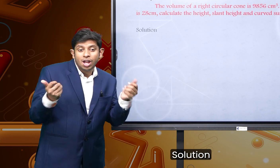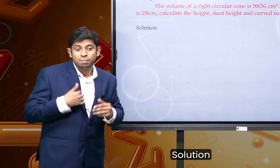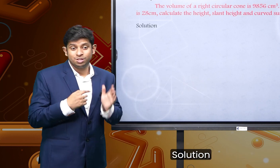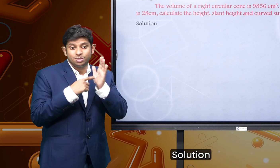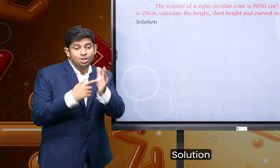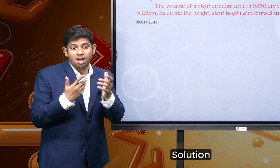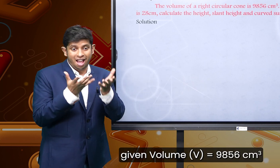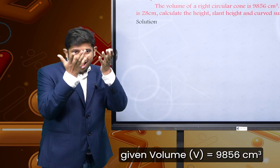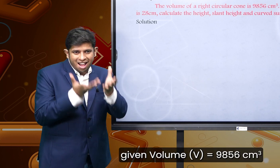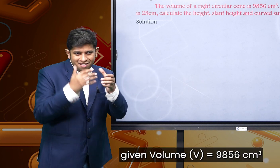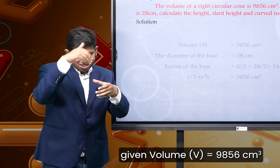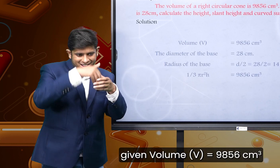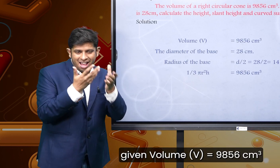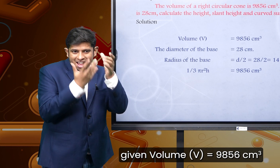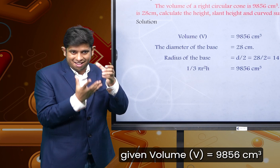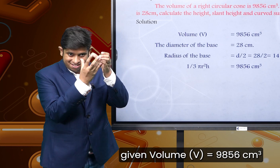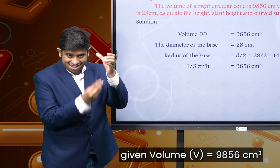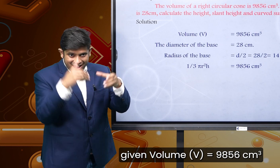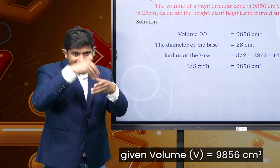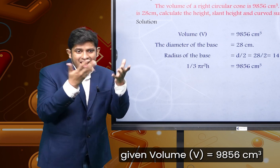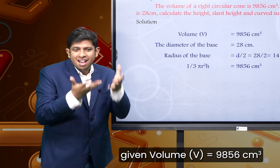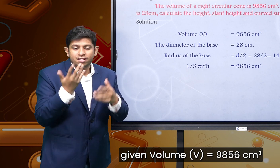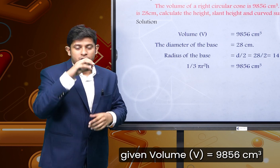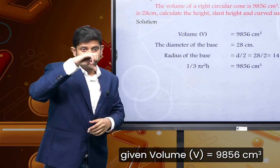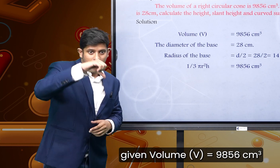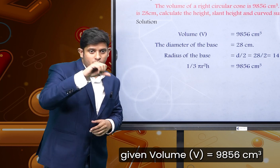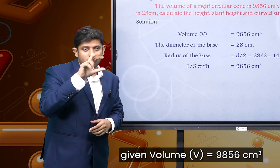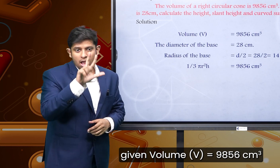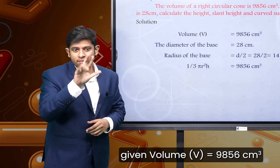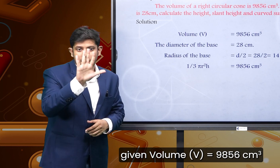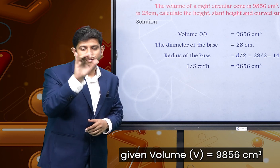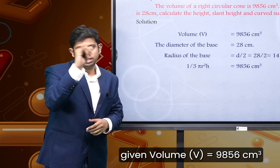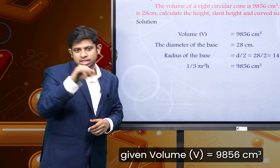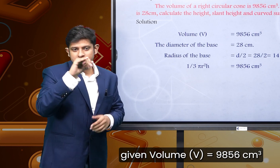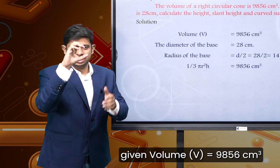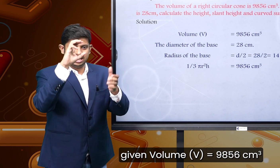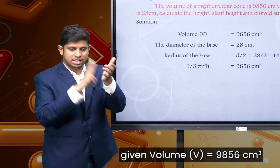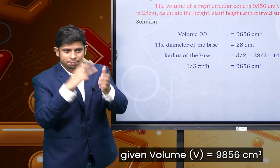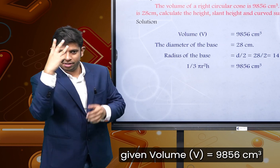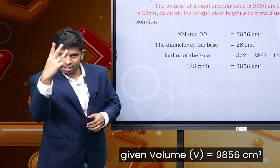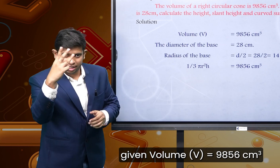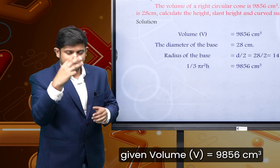Solution. Given volume V is equal to 9856 cm3.